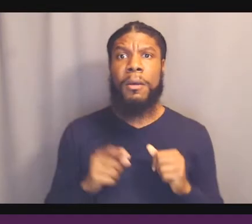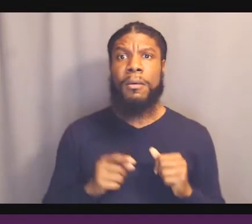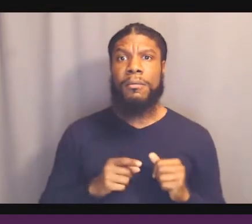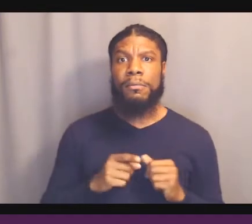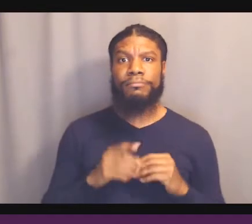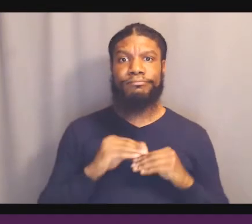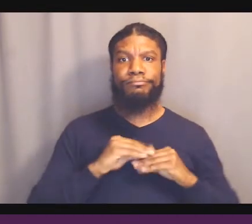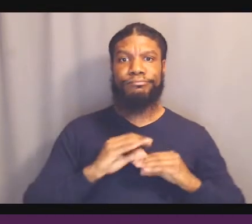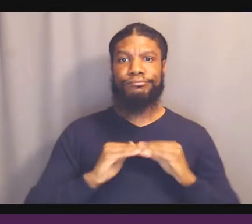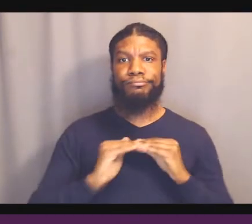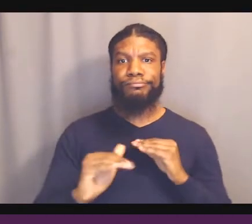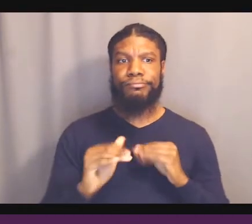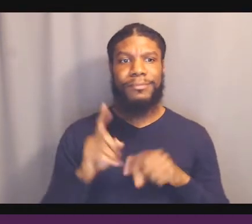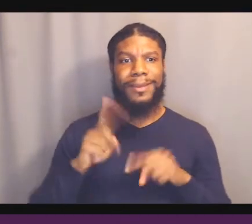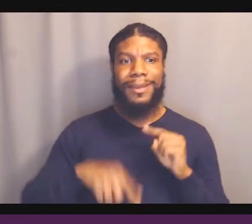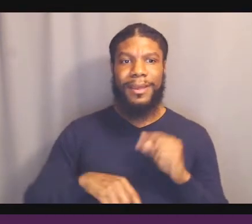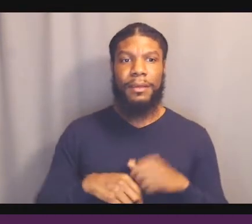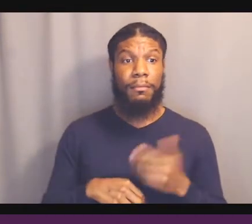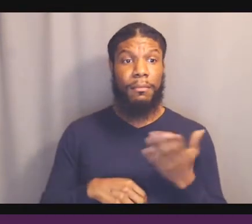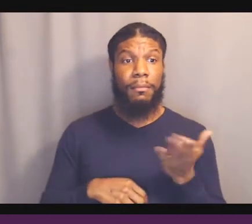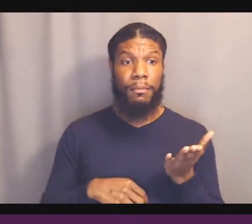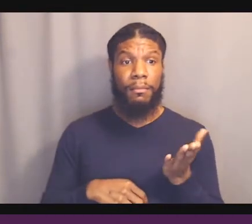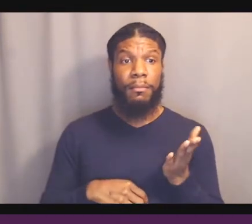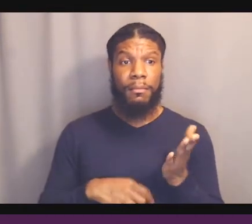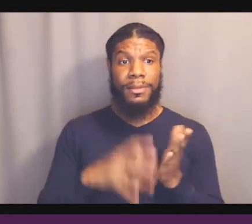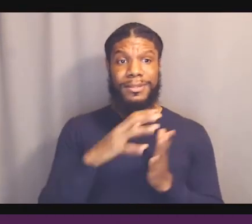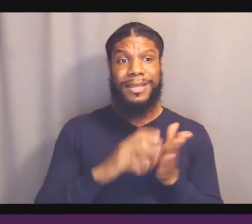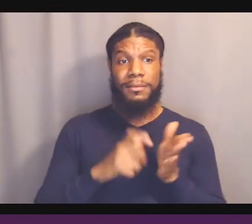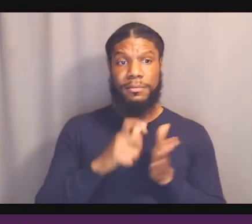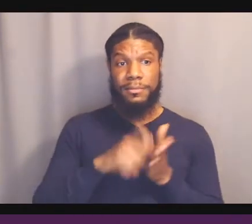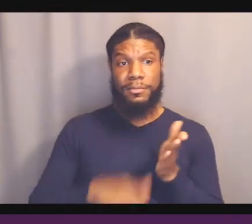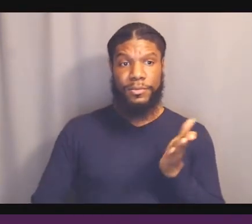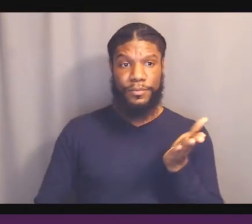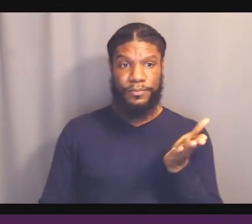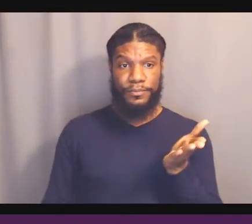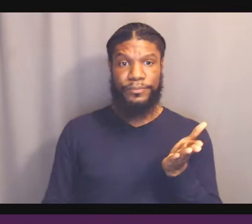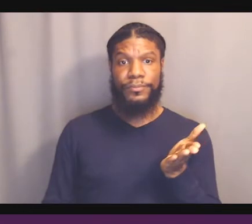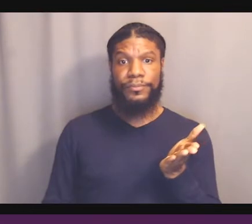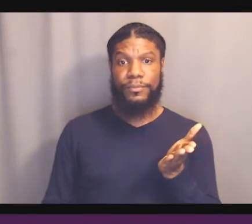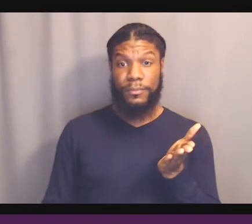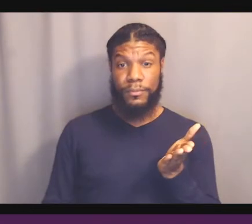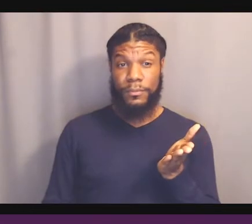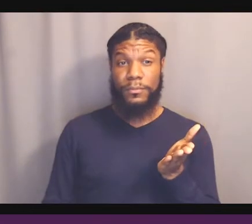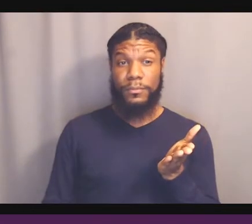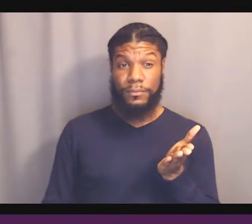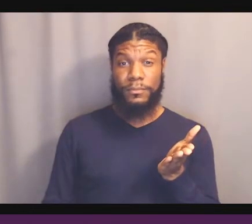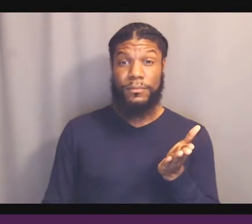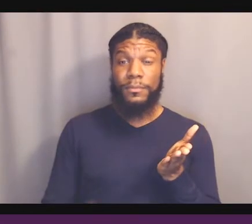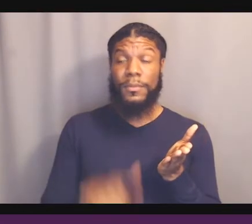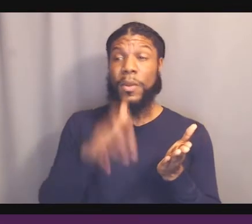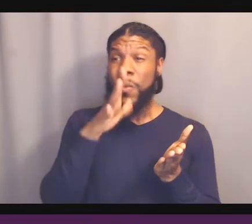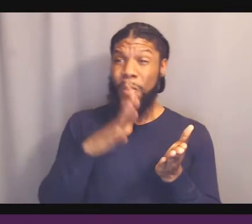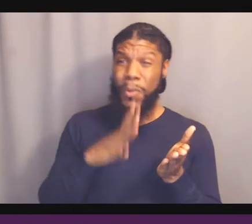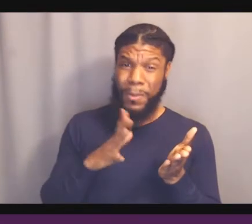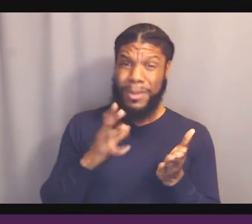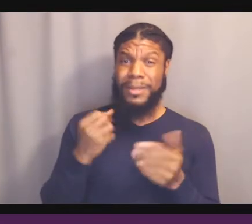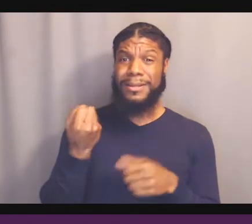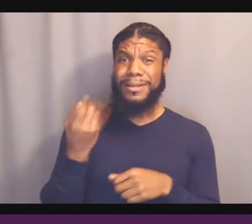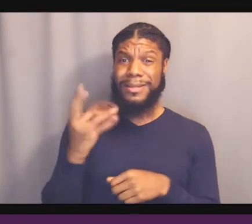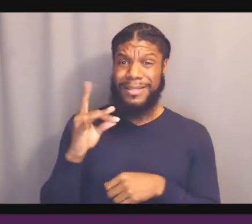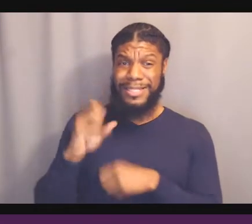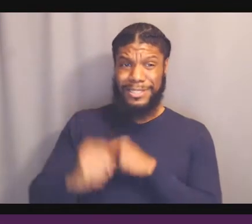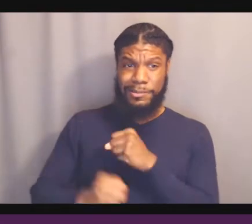was a woman who had a spirit of infirmity 18 years and was bent over and could no